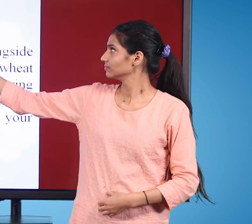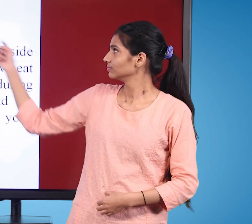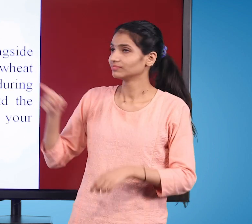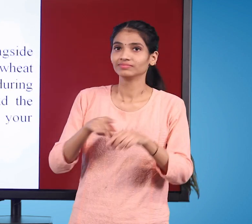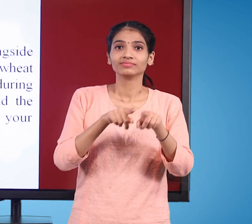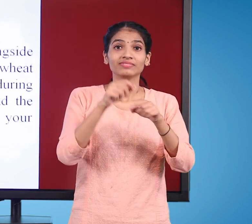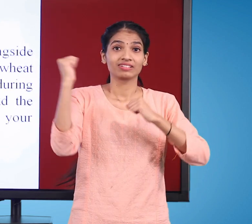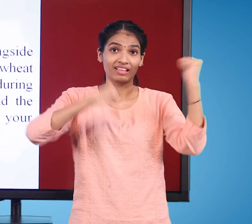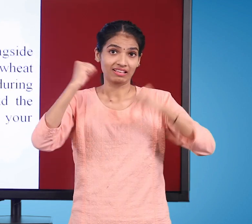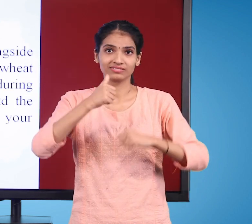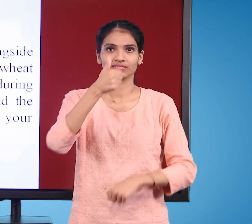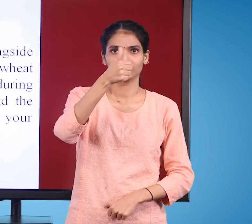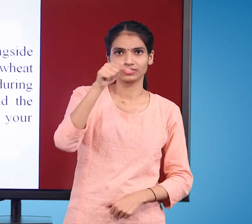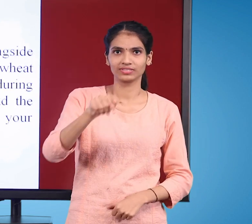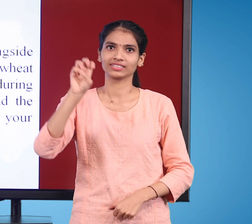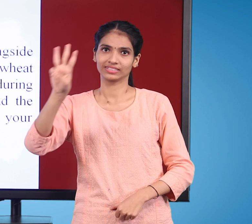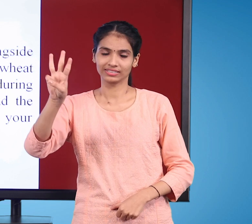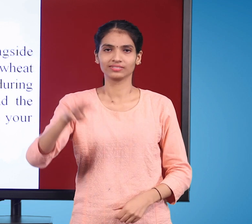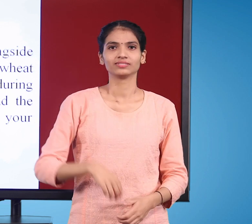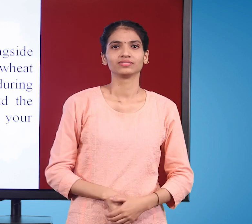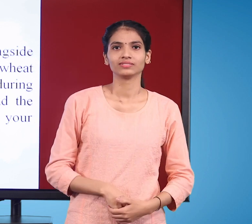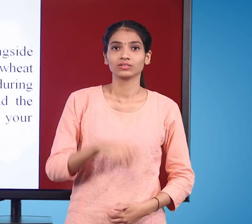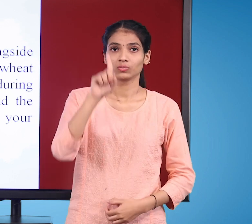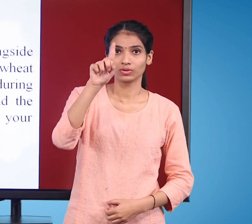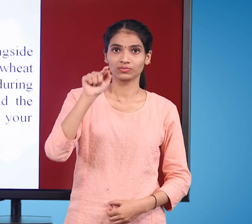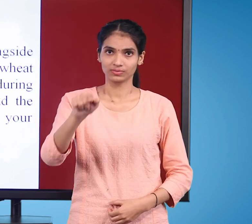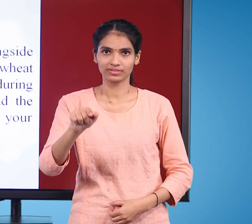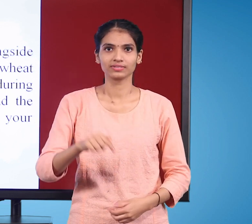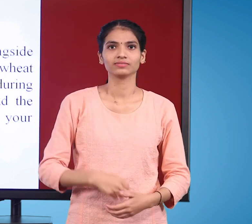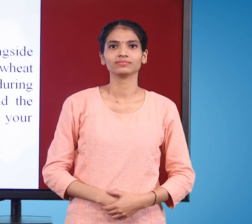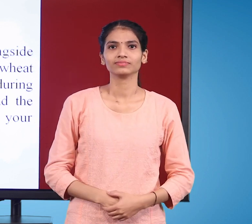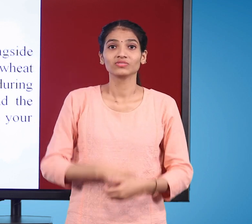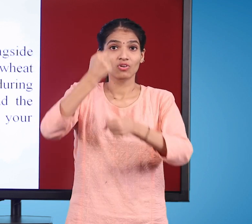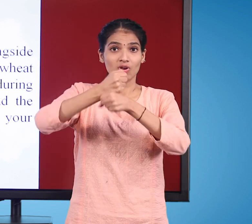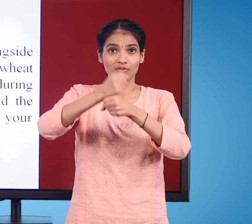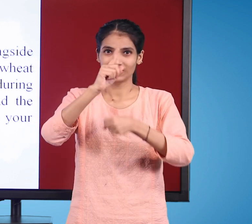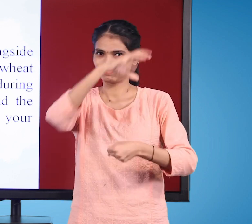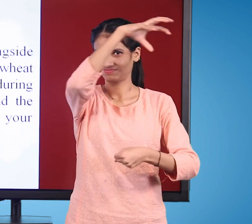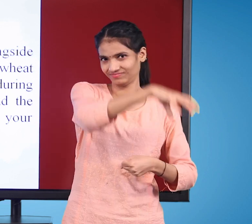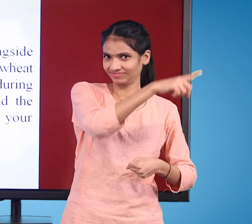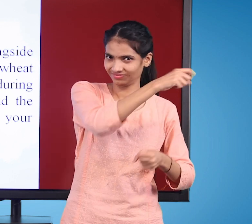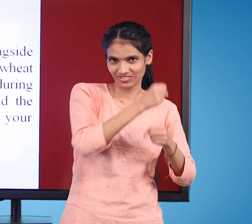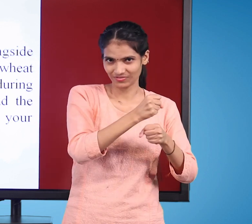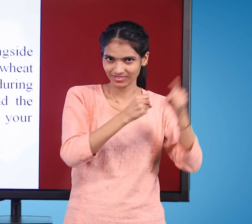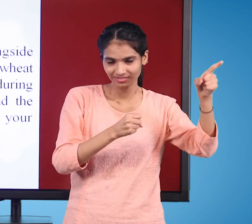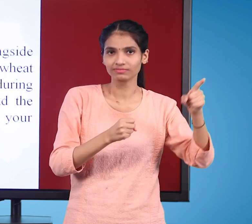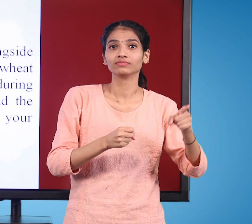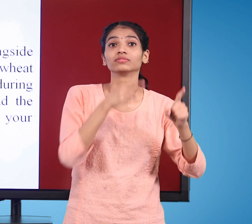Exercise 9.3. 1. The bar graph given alongside shows the